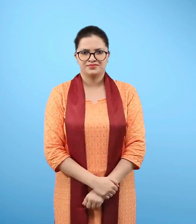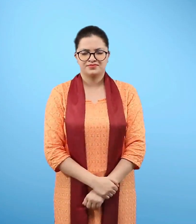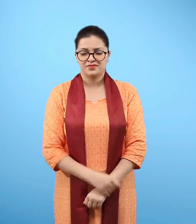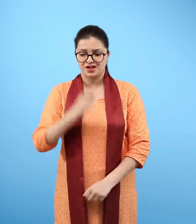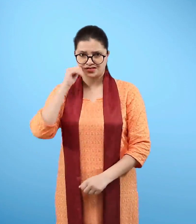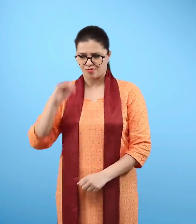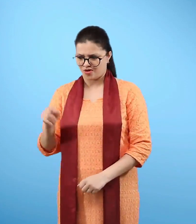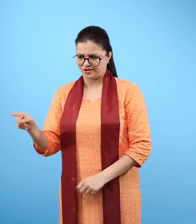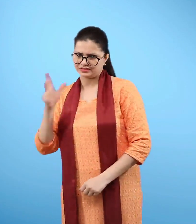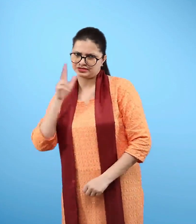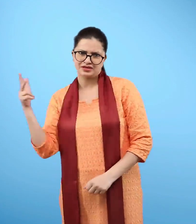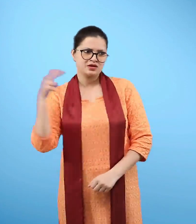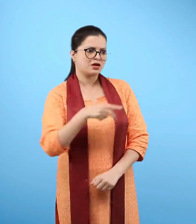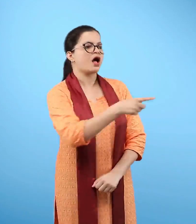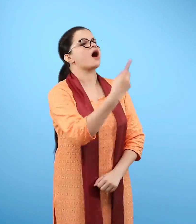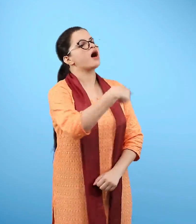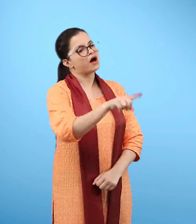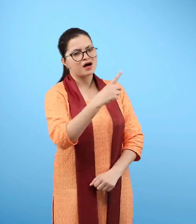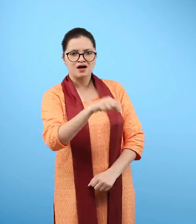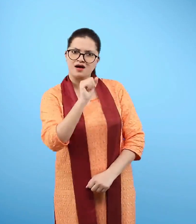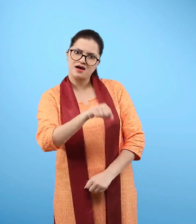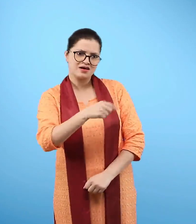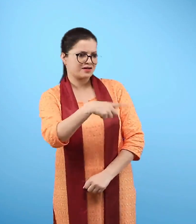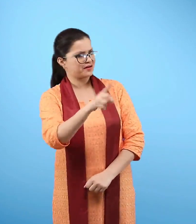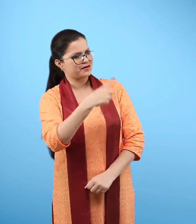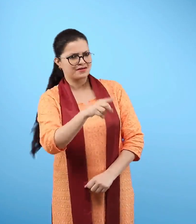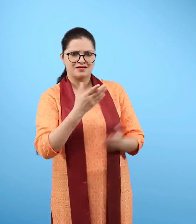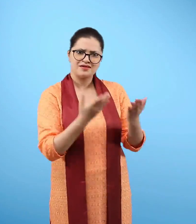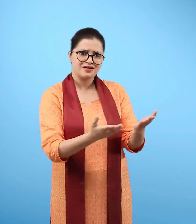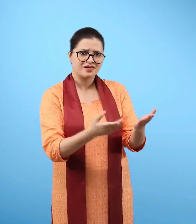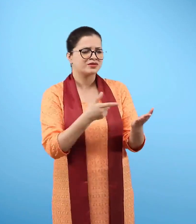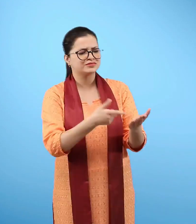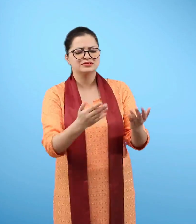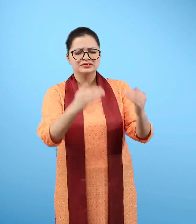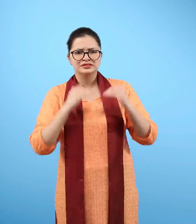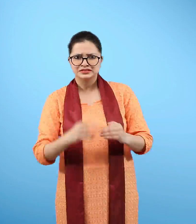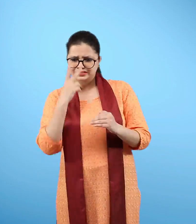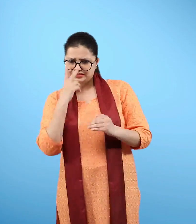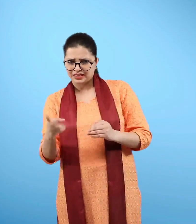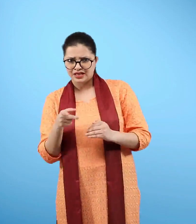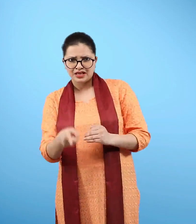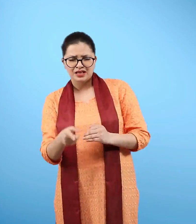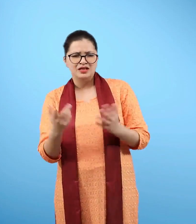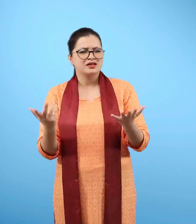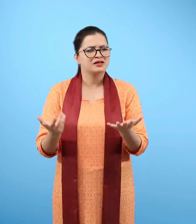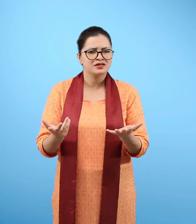The boy responds, "You are right. See, it is written at the bottom of this